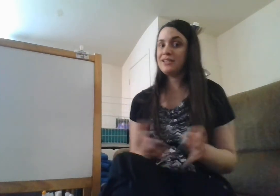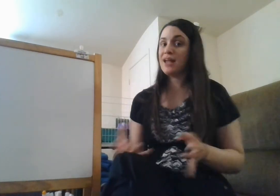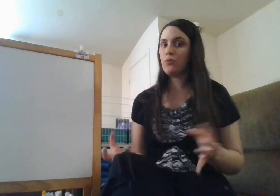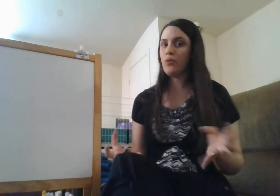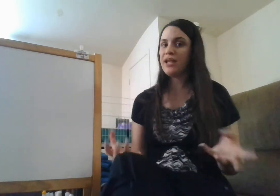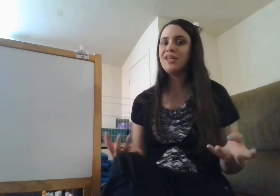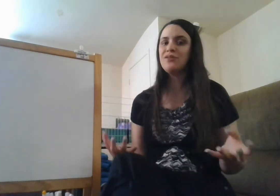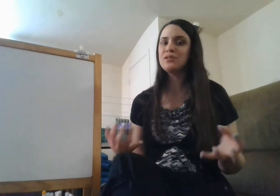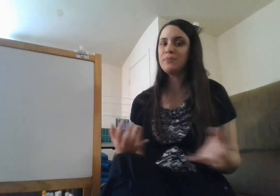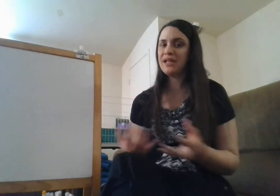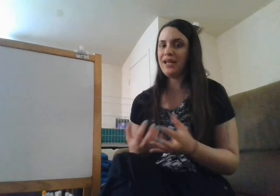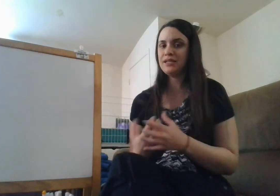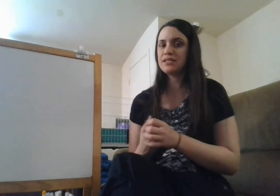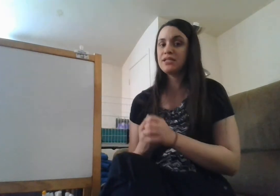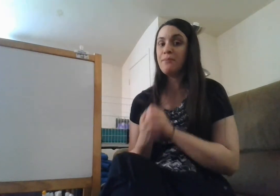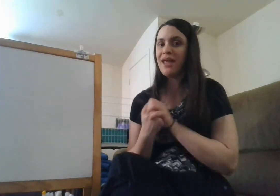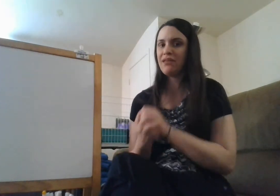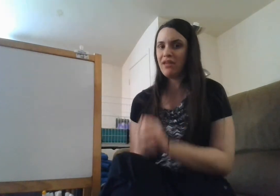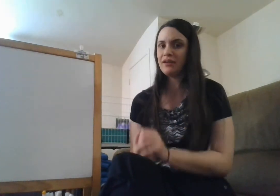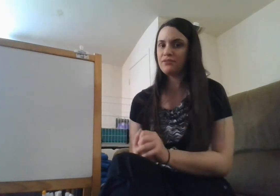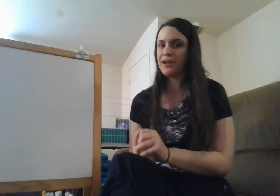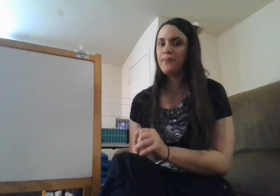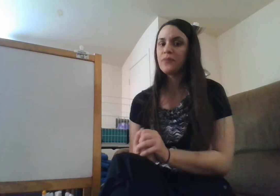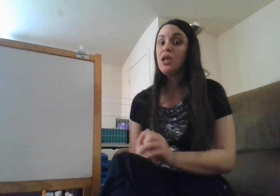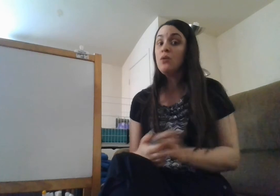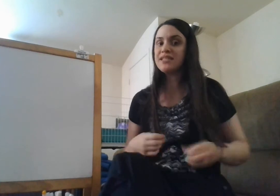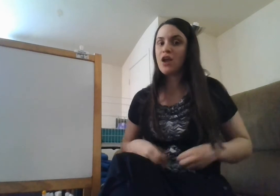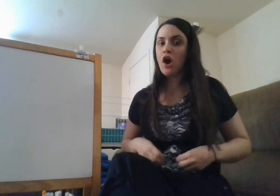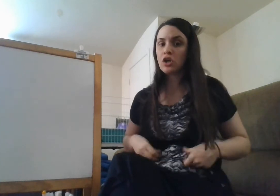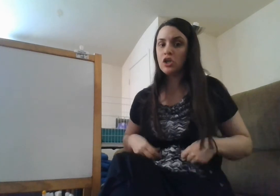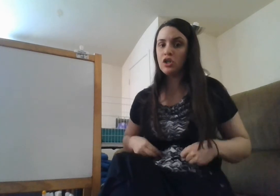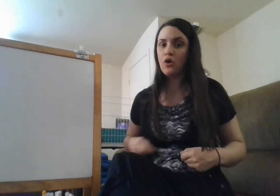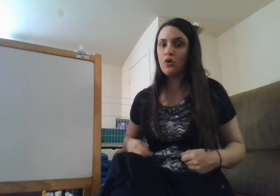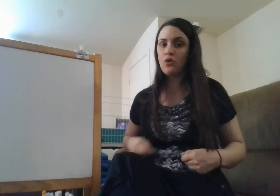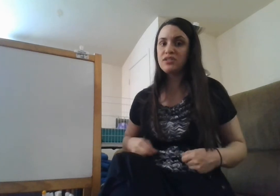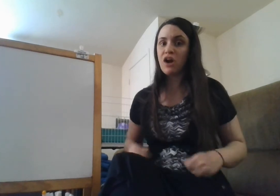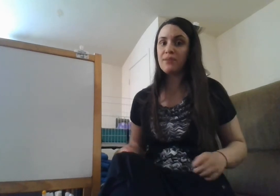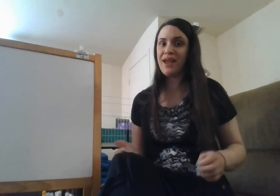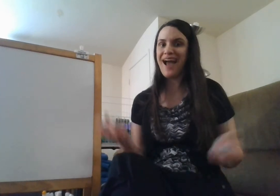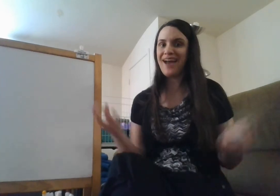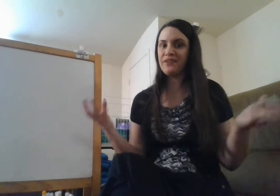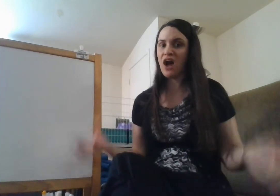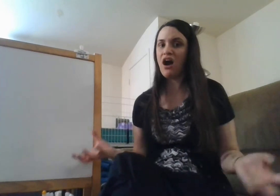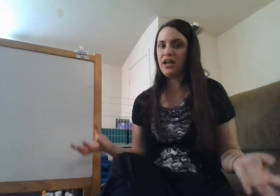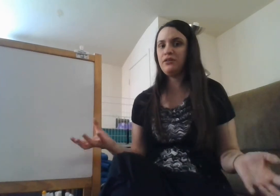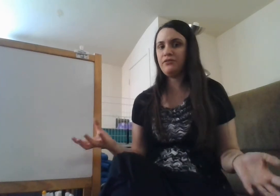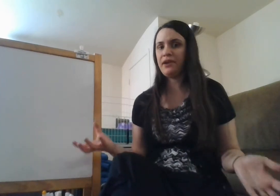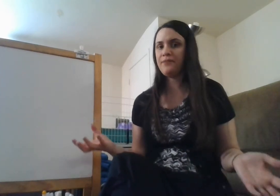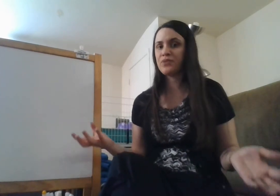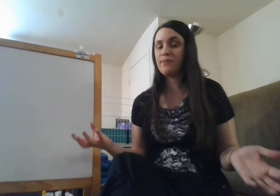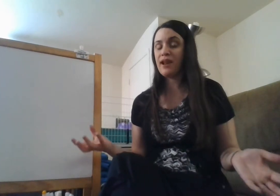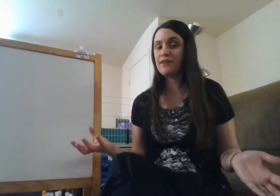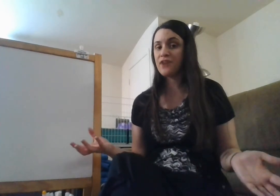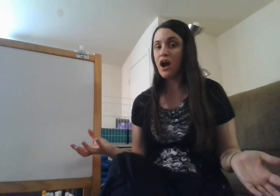that we can use plants to make things, right? We said our clothes are made out of cotton, right? They're made out of cotton